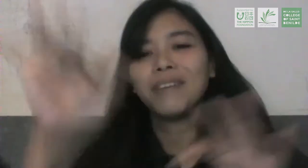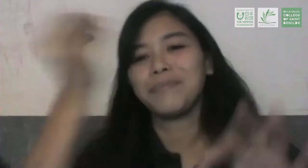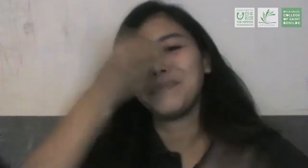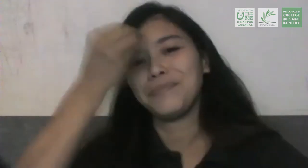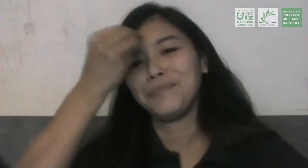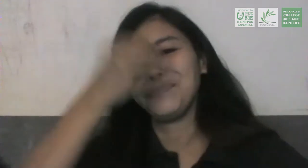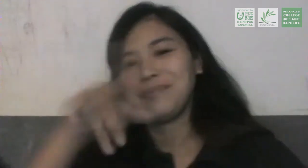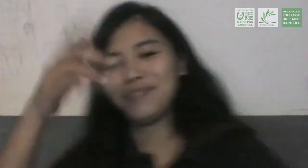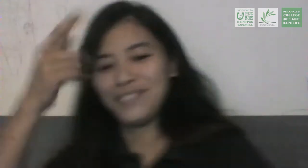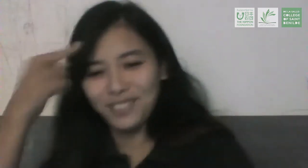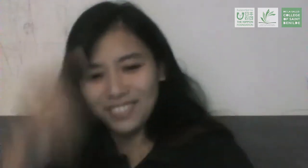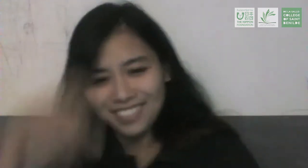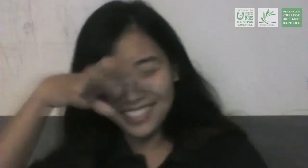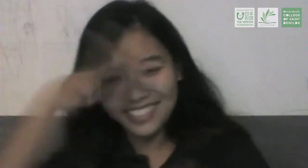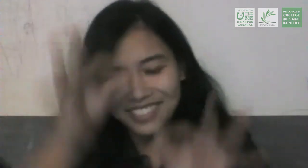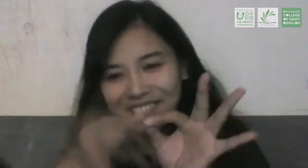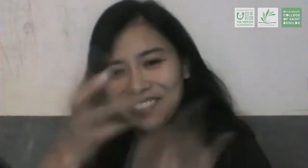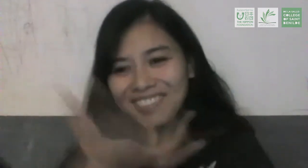Okay, so